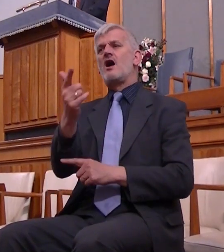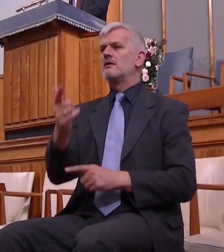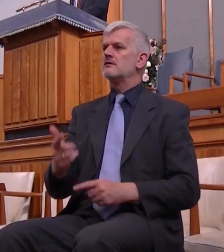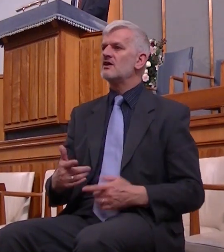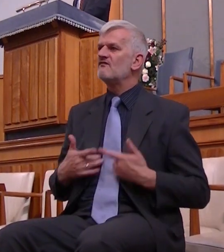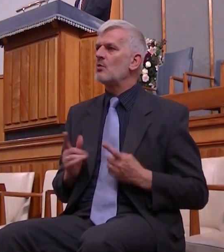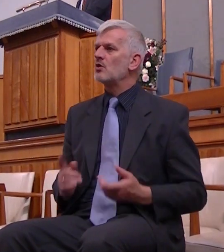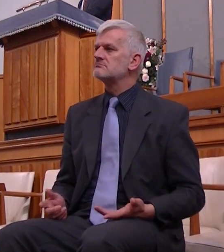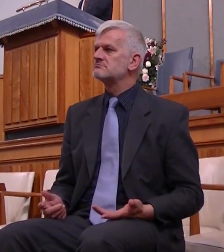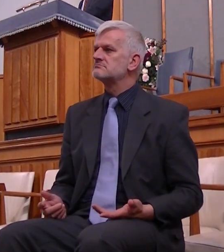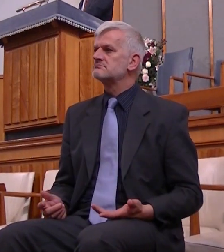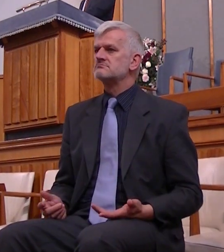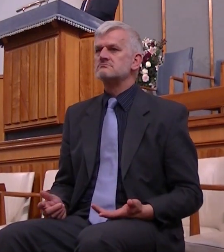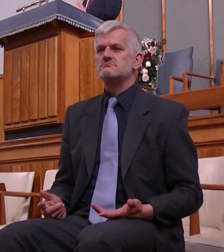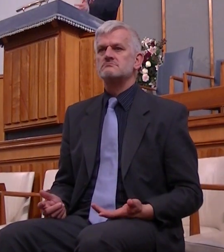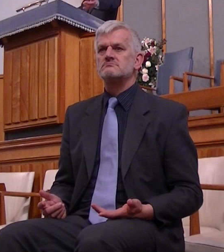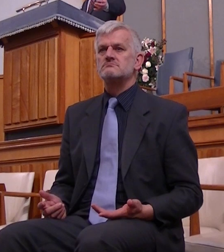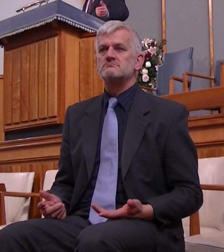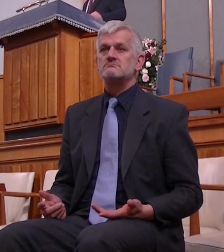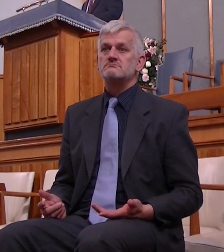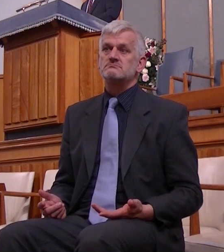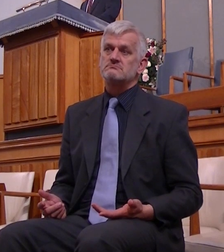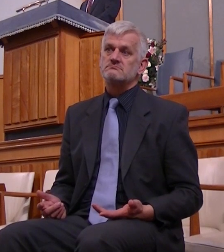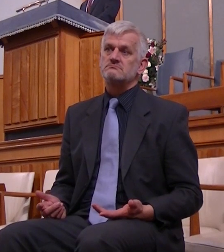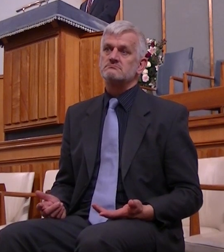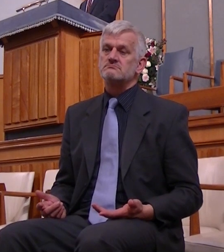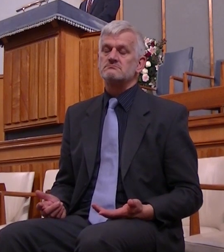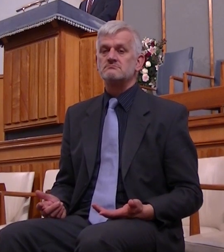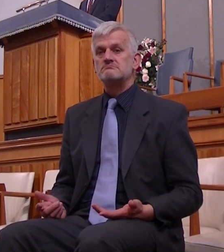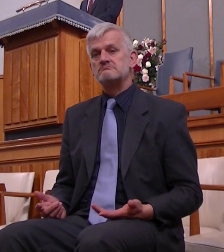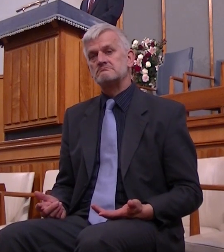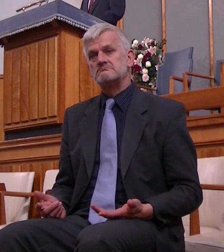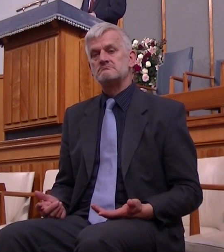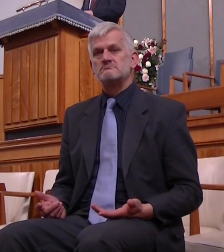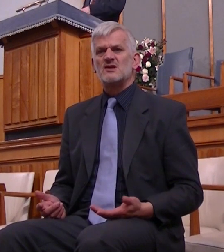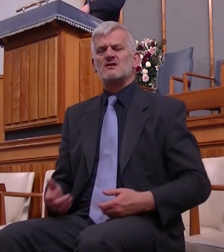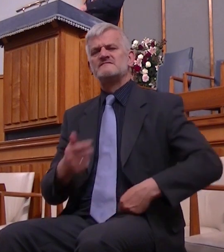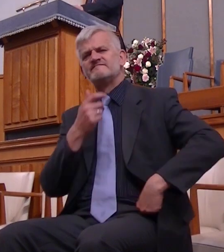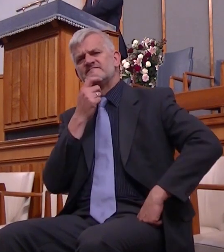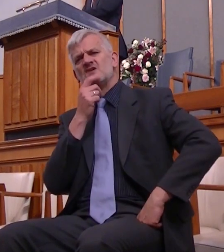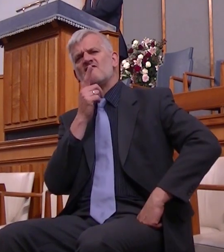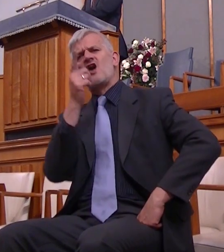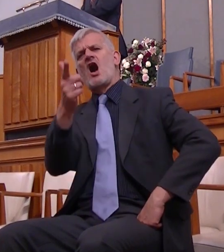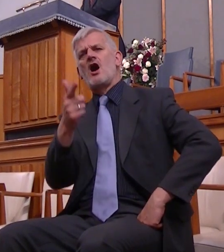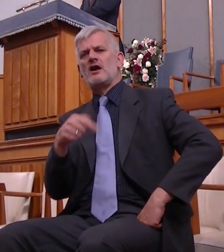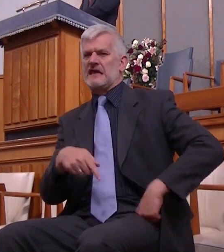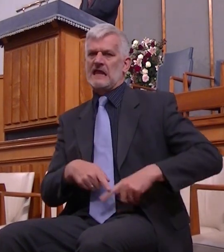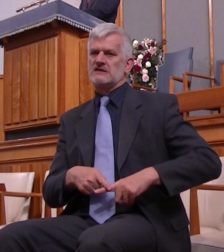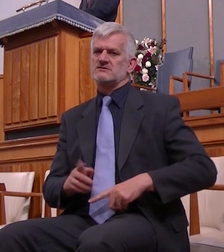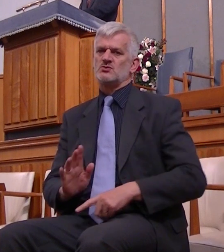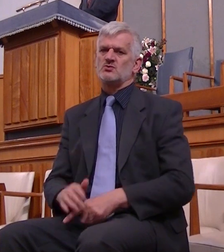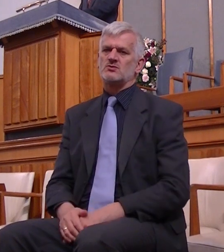feel about that? We're all in this together. It's a long way away. It isn't our country. It's not